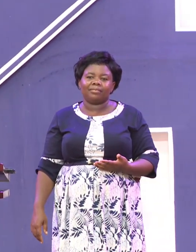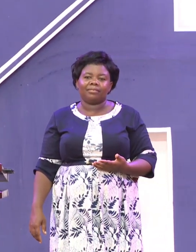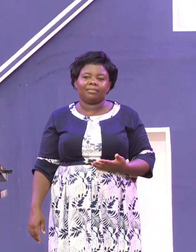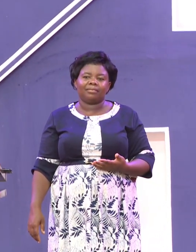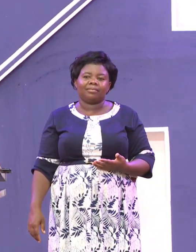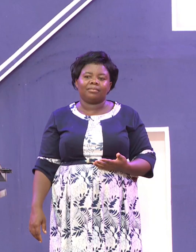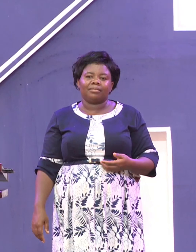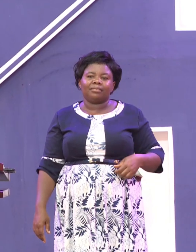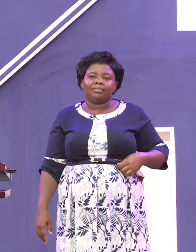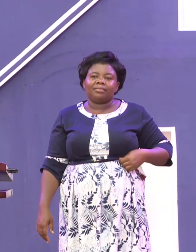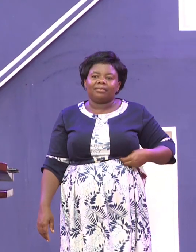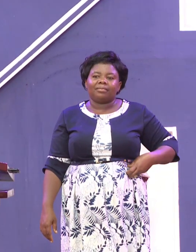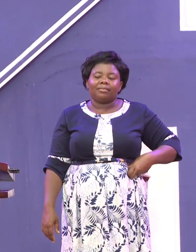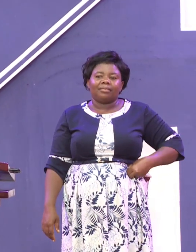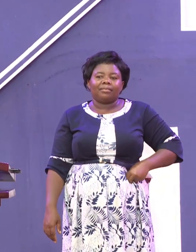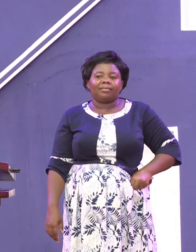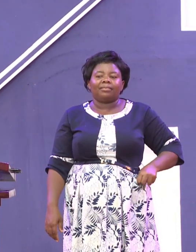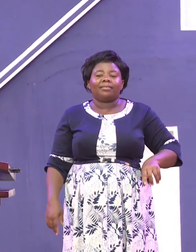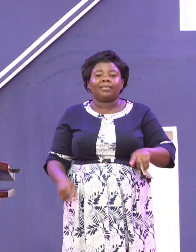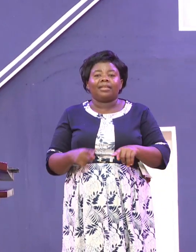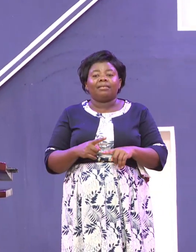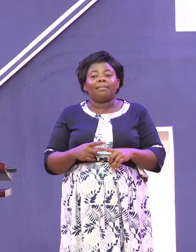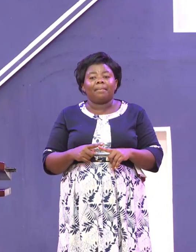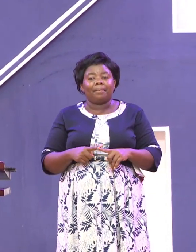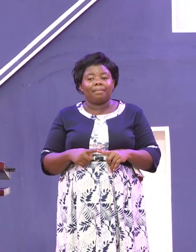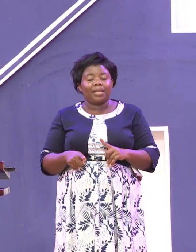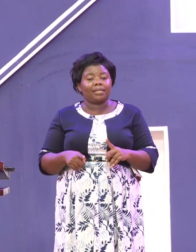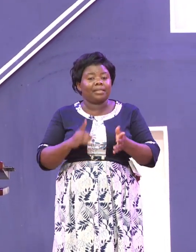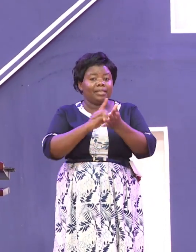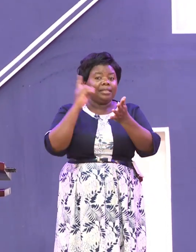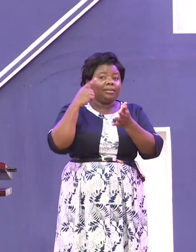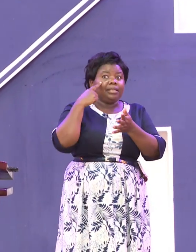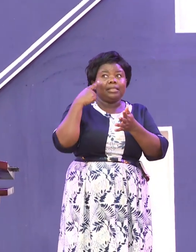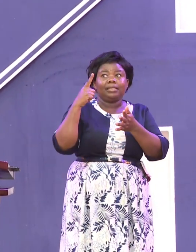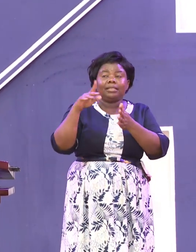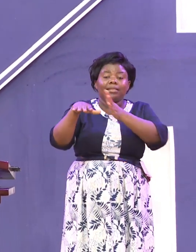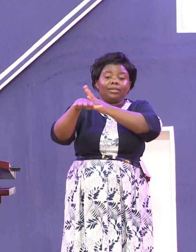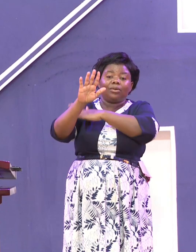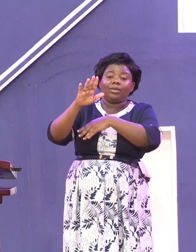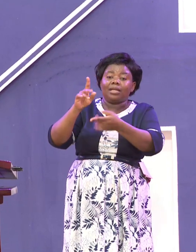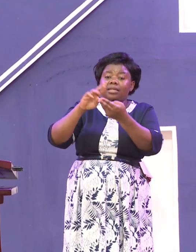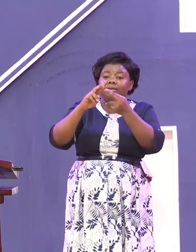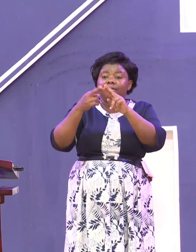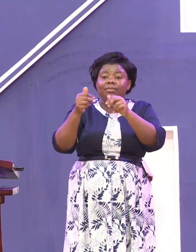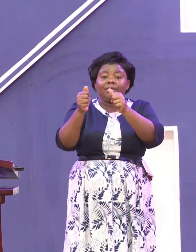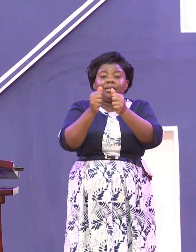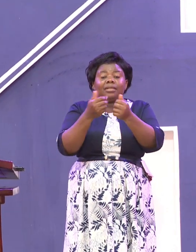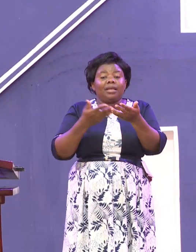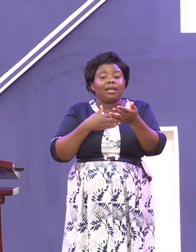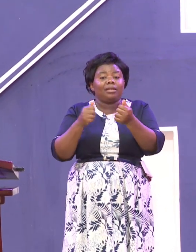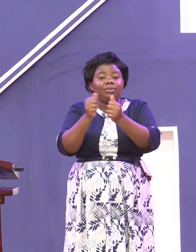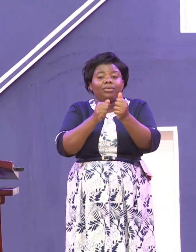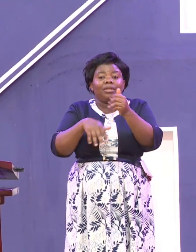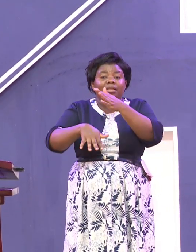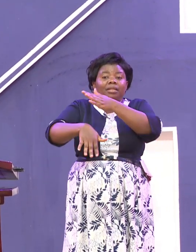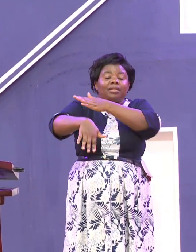blood of Jesus just because you're full of fear. Naye ono ekifaananyi mwalabira Katonda, n'enkolagana gy'alina ne Katonda, n'ekigera w'atuuse